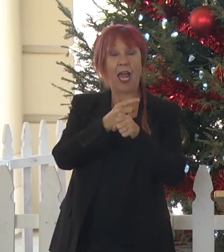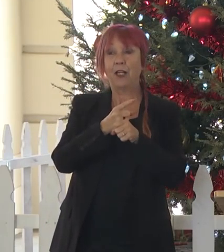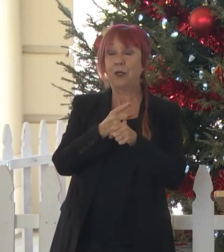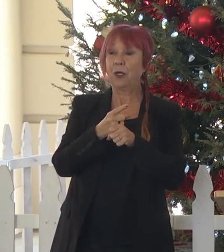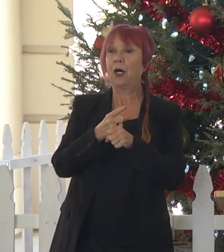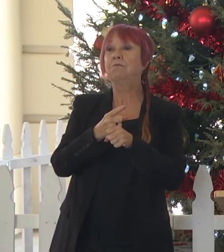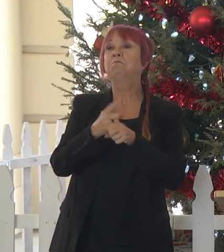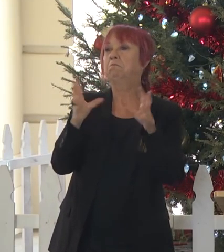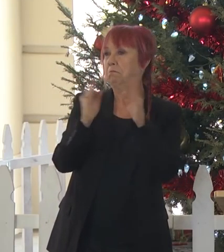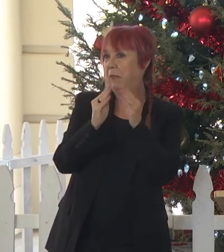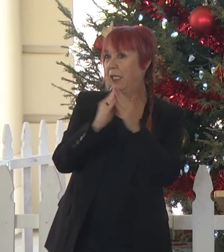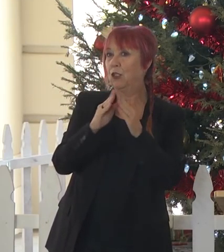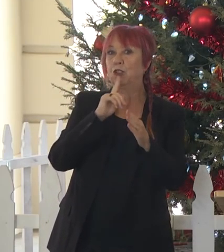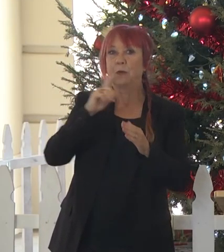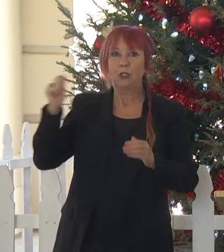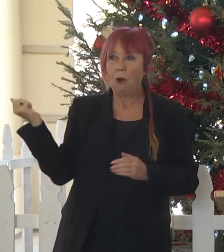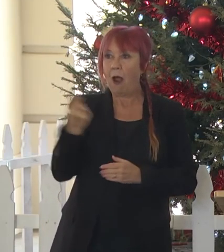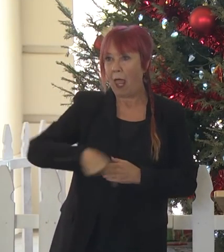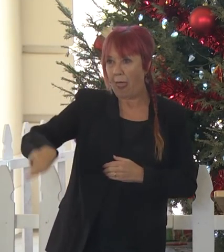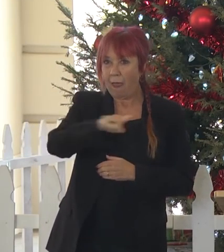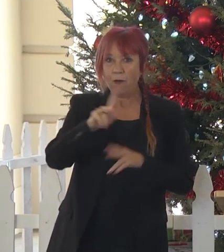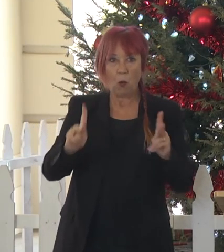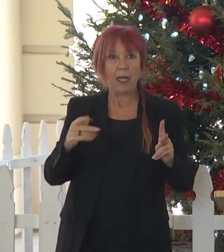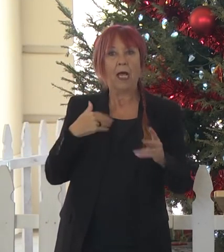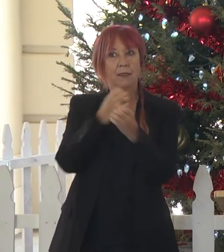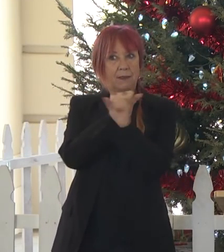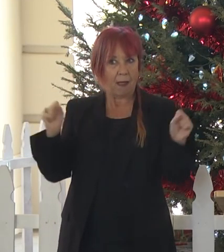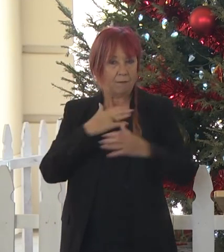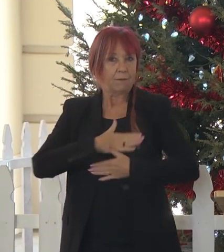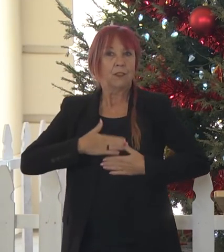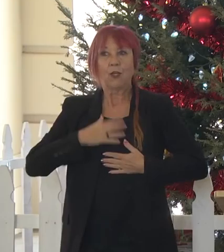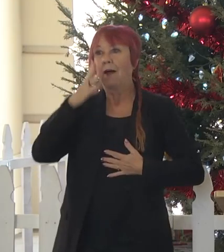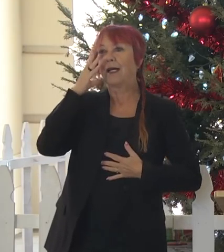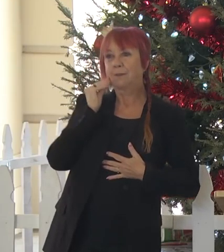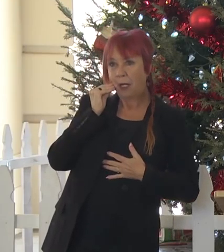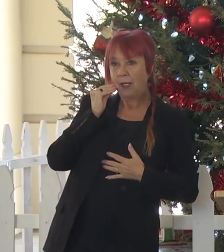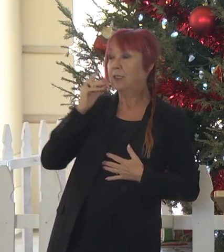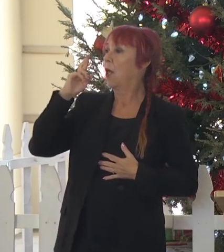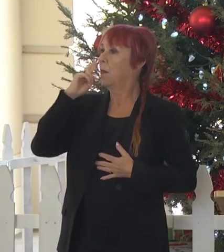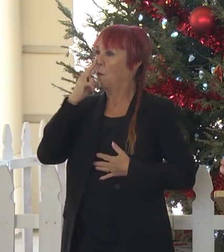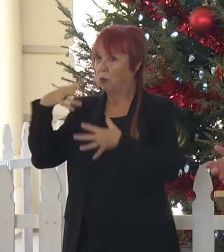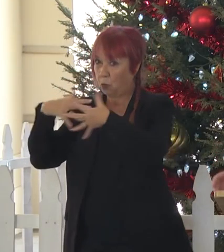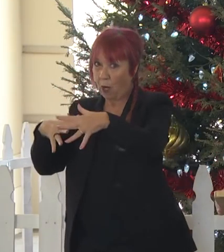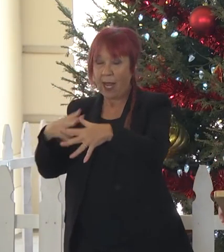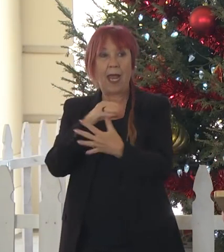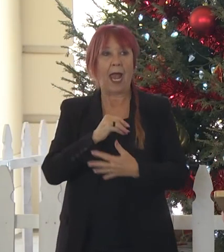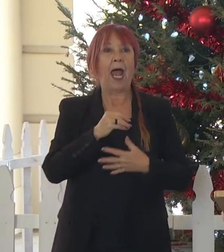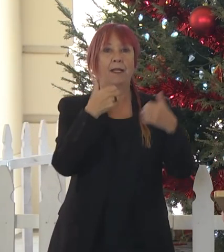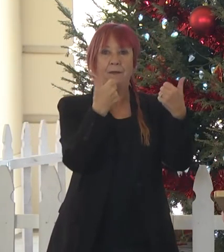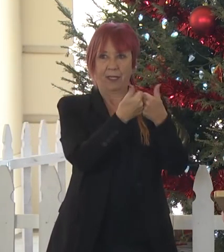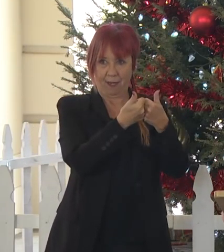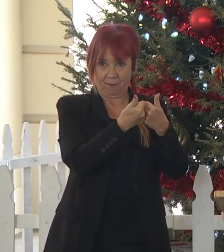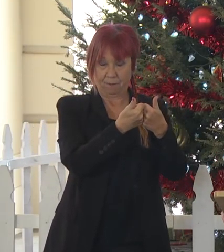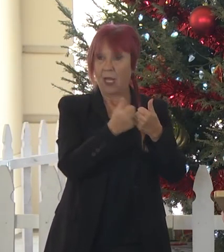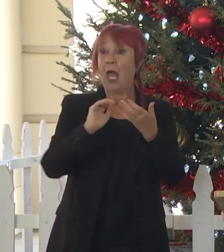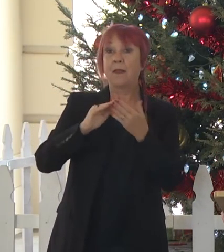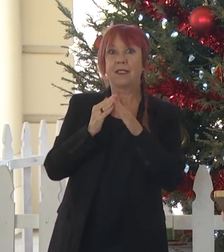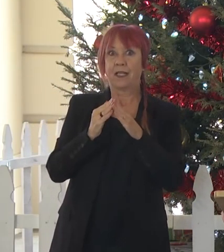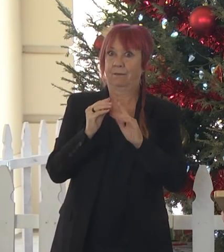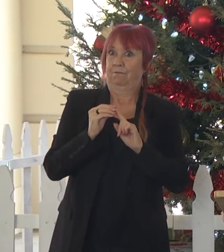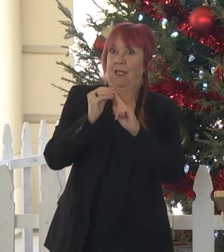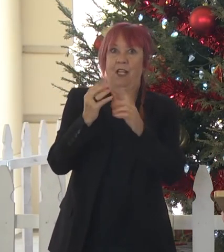everyone has a safe and enjoyable experience at the Rose Parade and the Rose Bowl game. The city especially wants to welcome